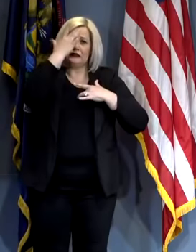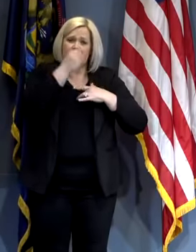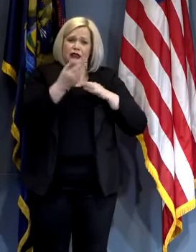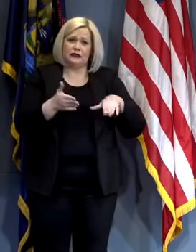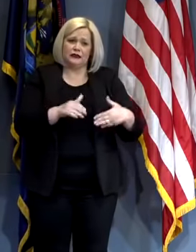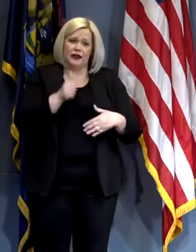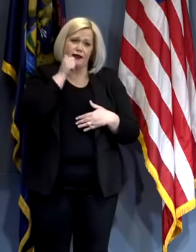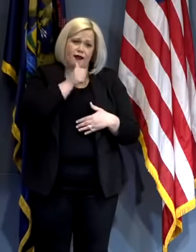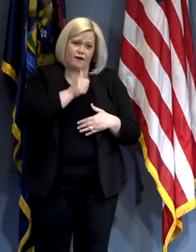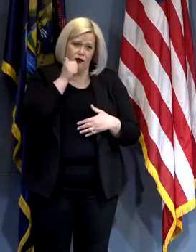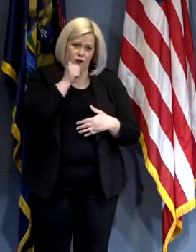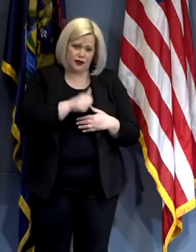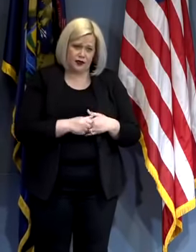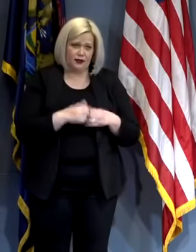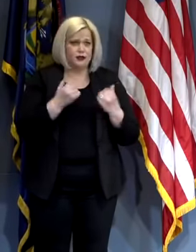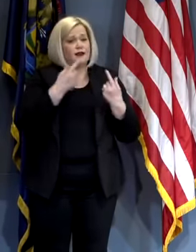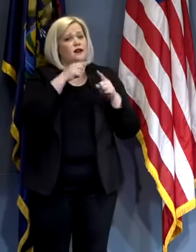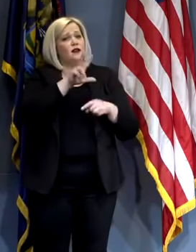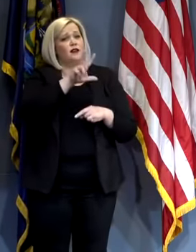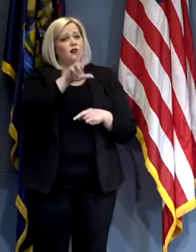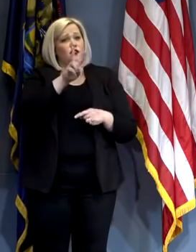announced 32,000 cases and